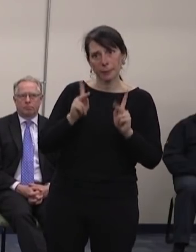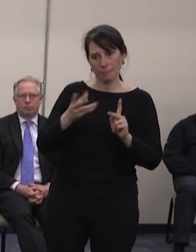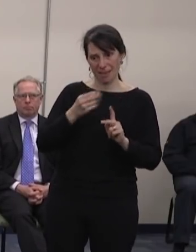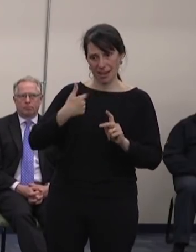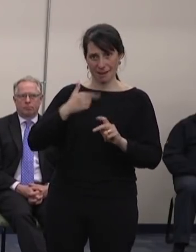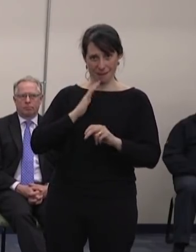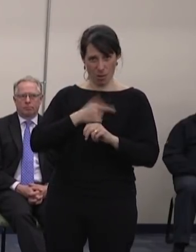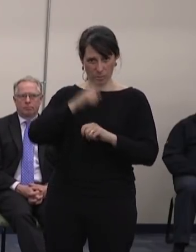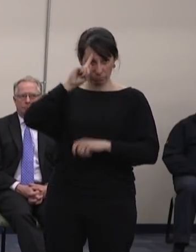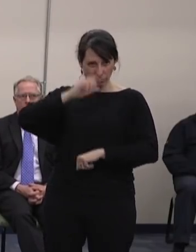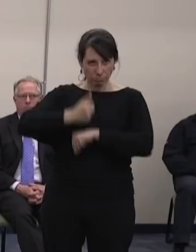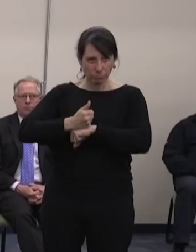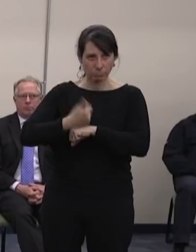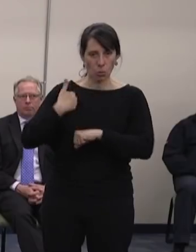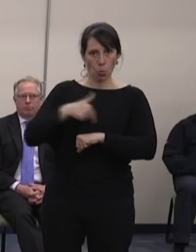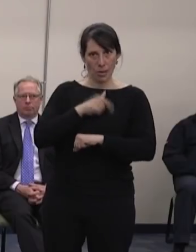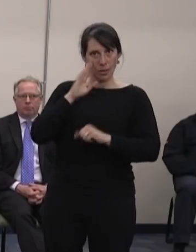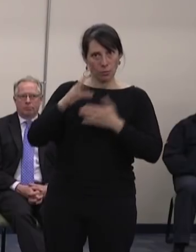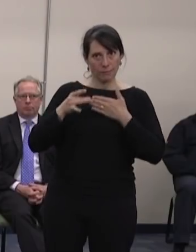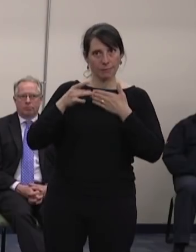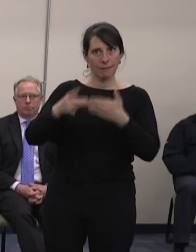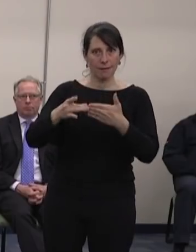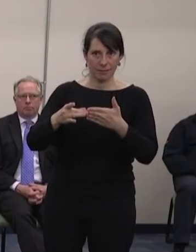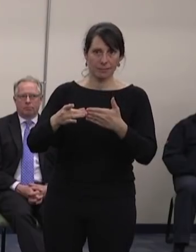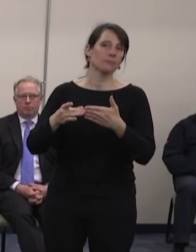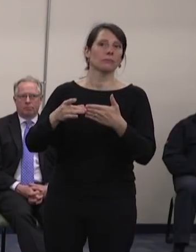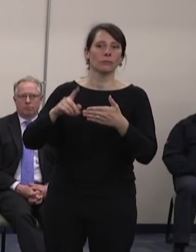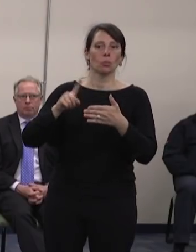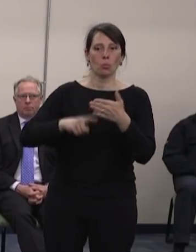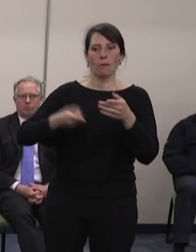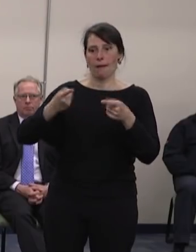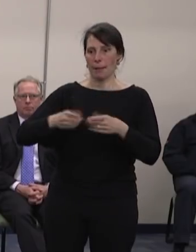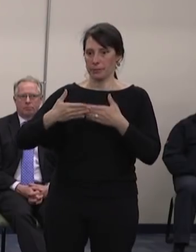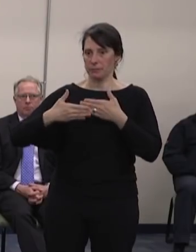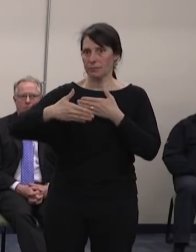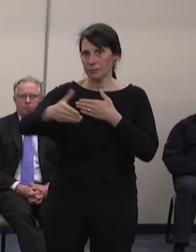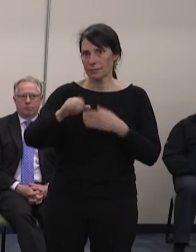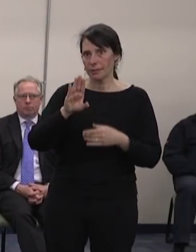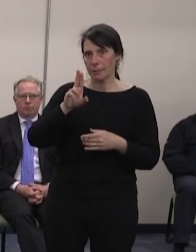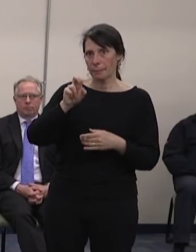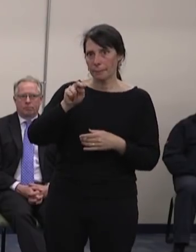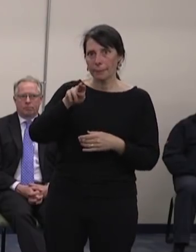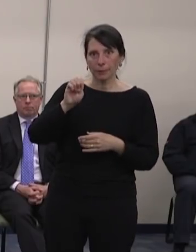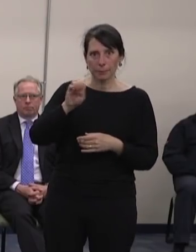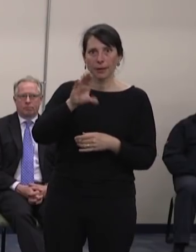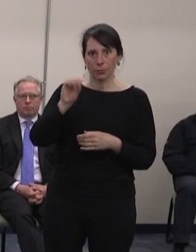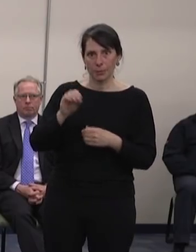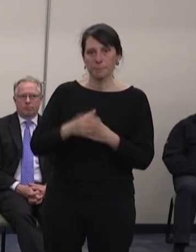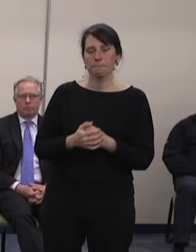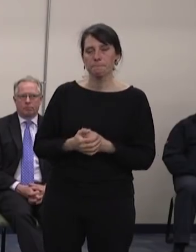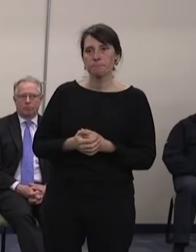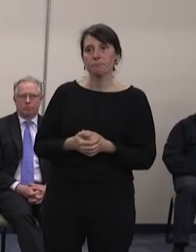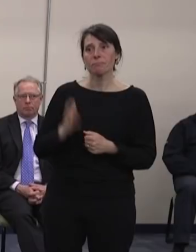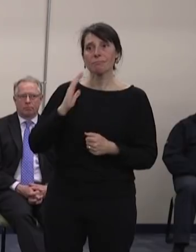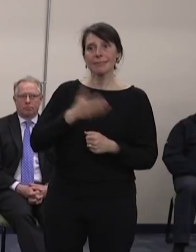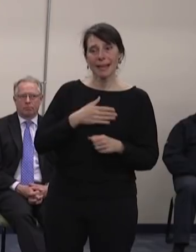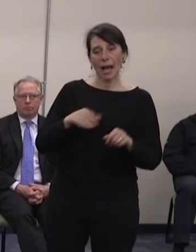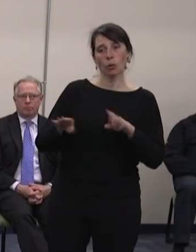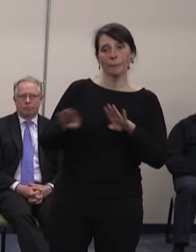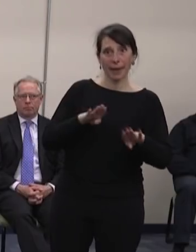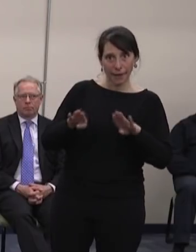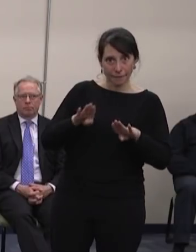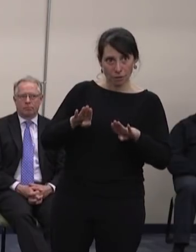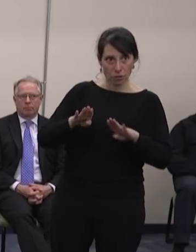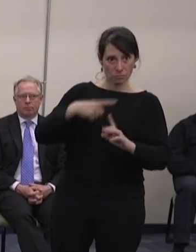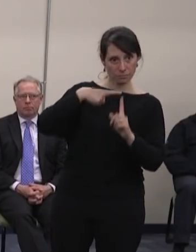in Buncombe County and across the nation. And as we band together as a community, our actions will drive fear